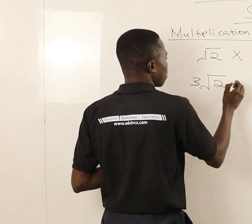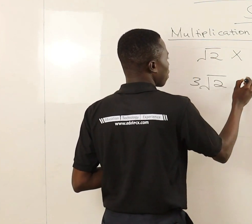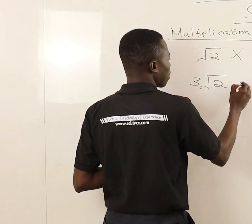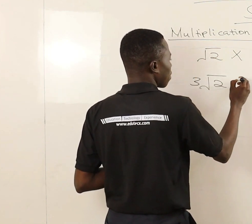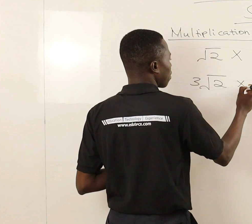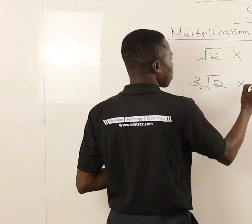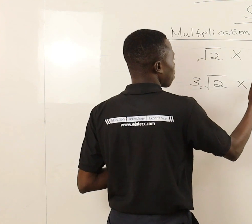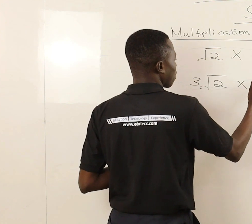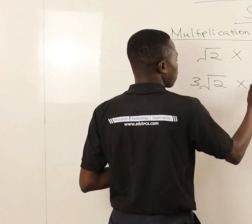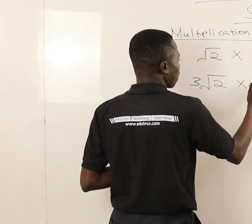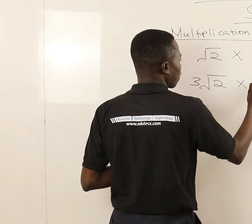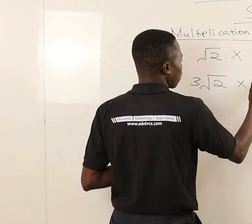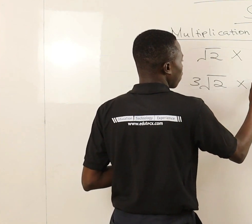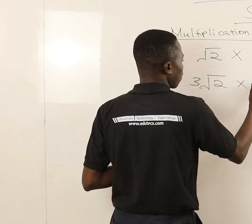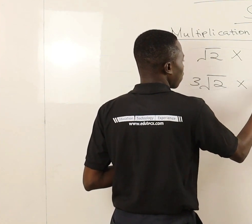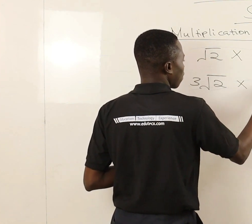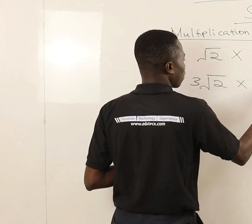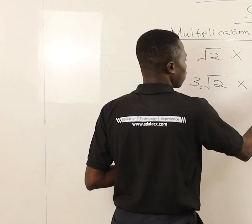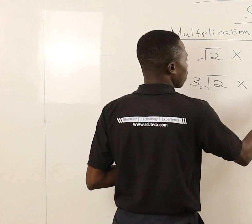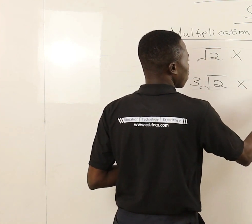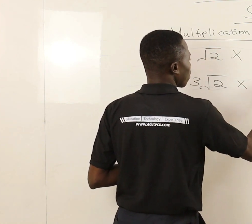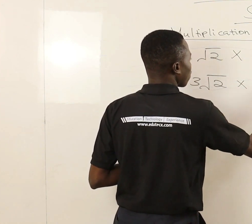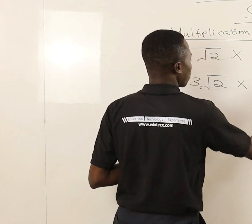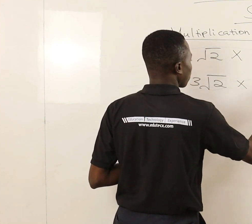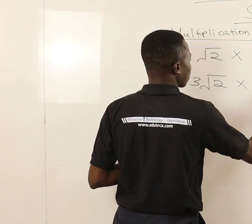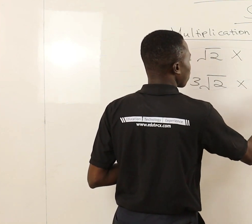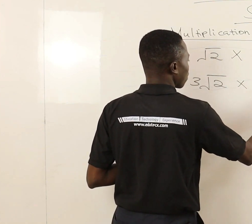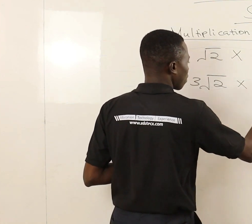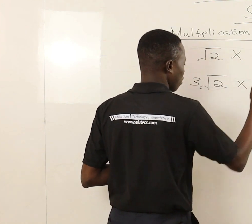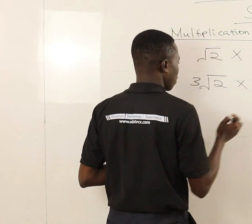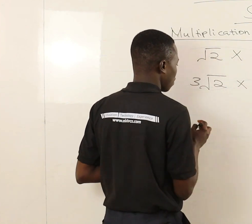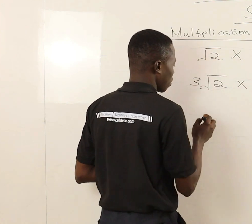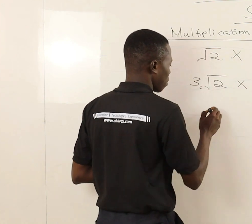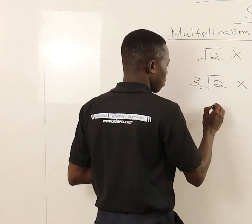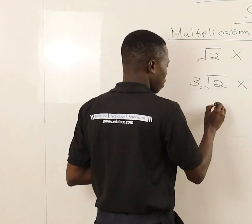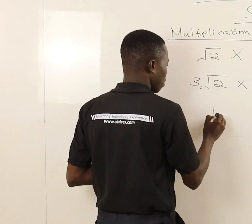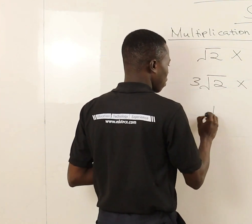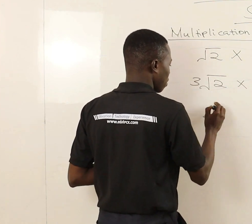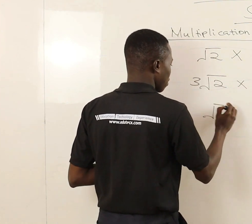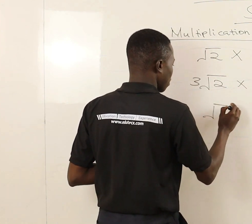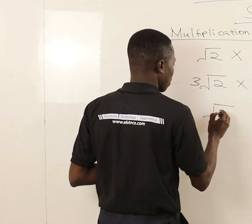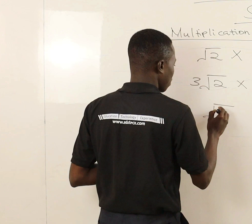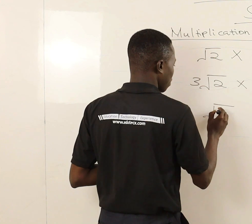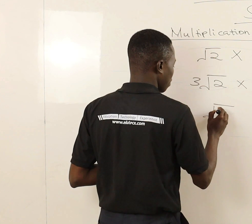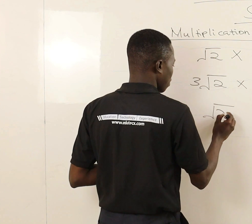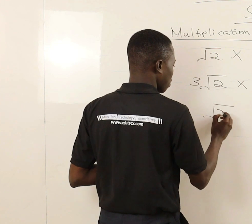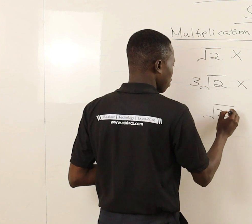example, 3 square root of 2 multiplied by 4 square root of 3. Then square root of